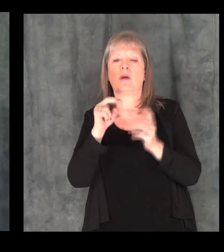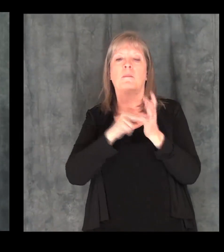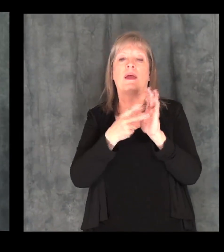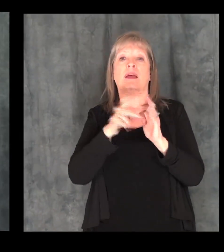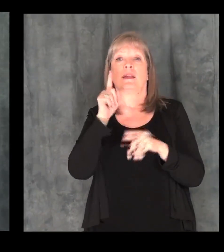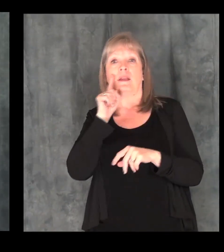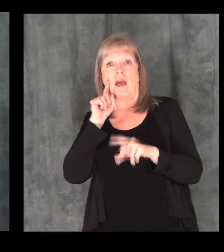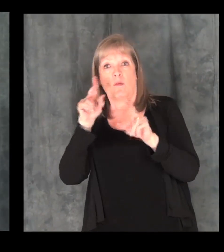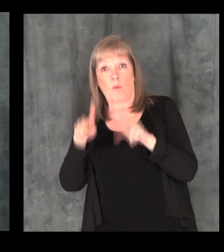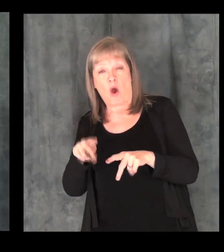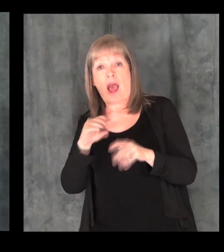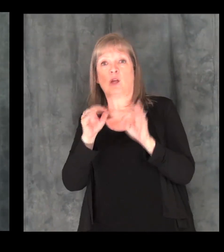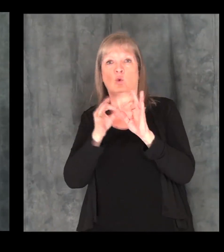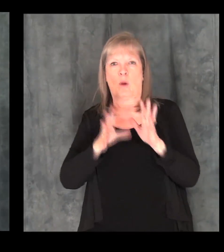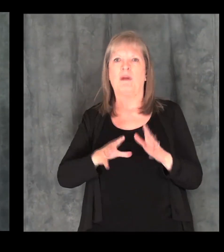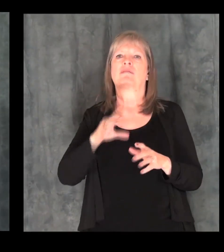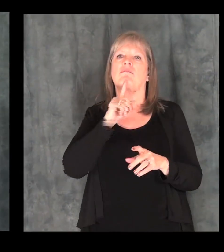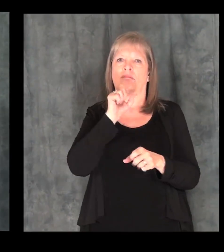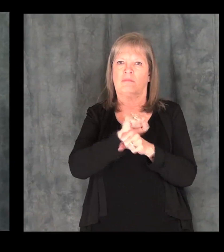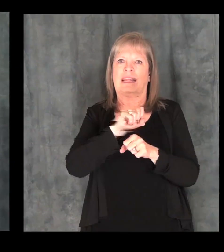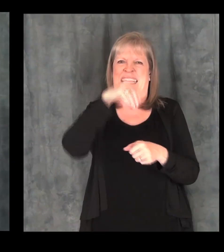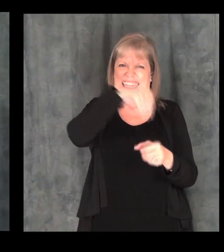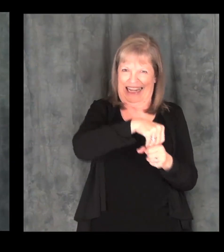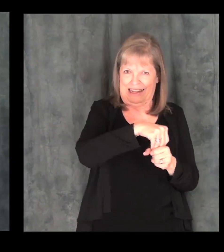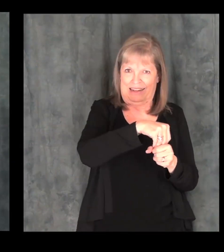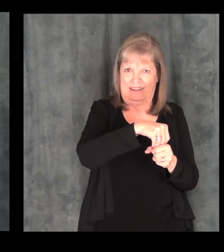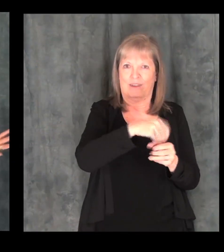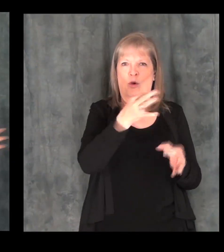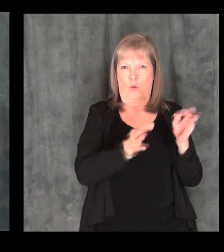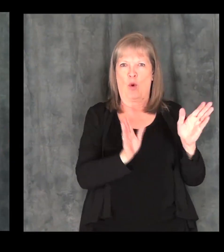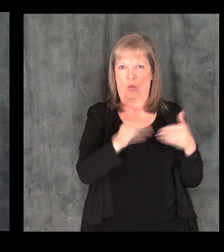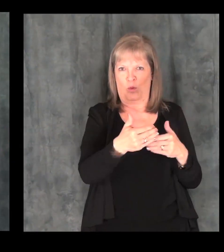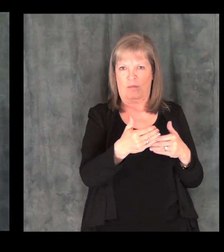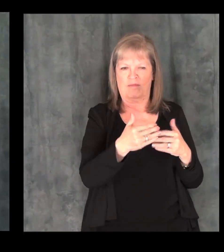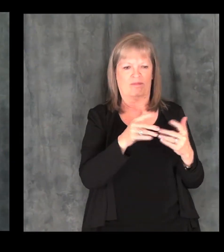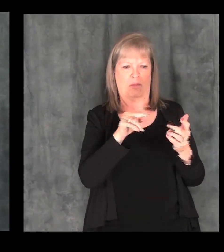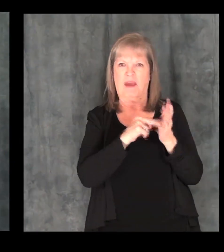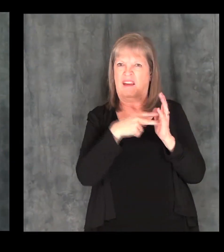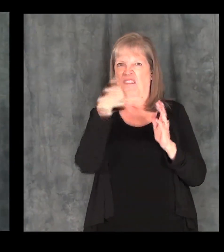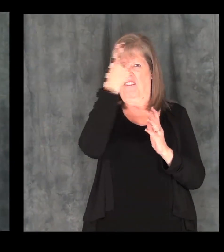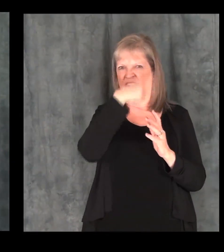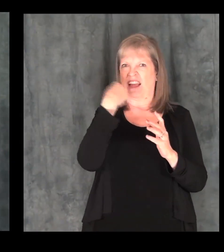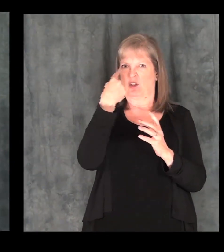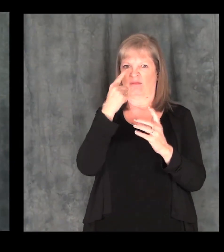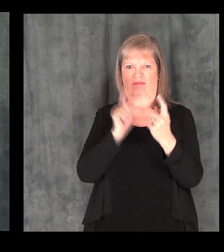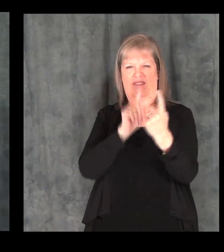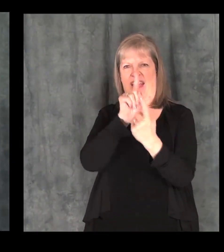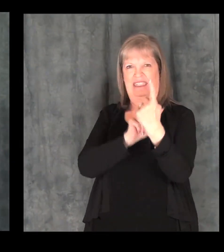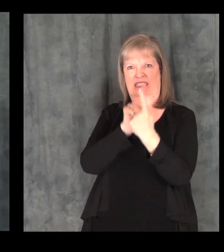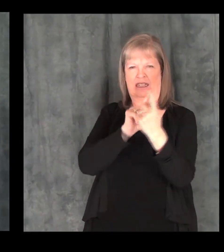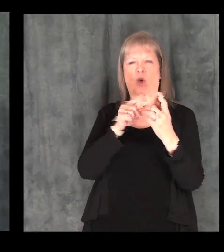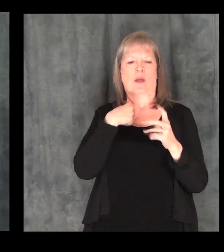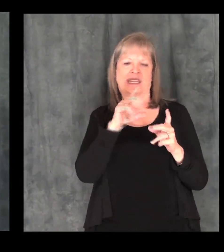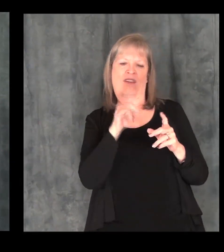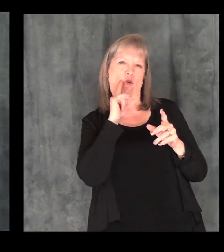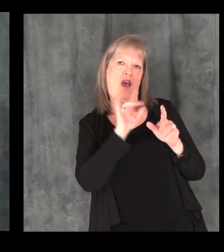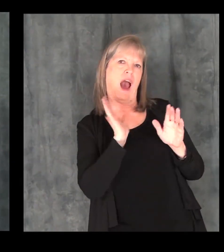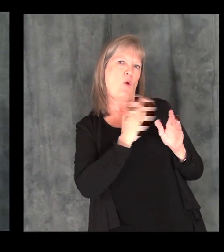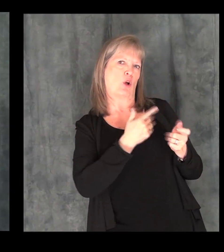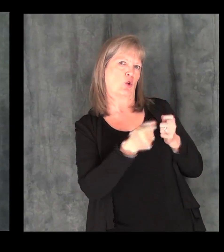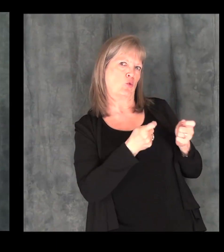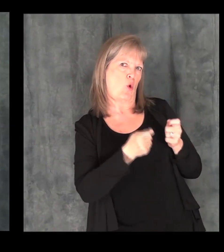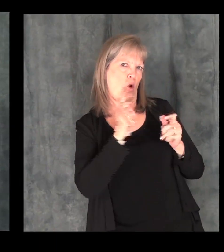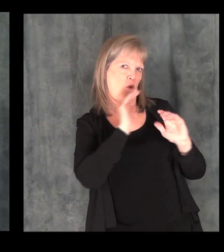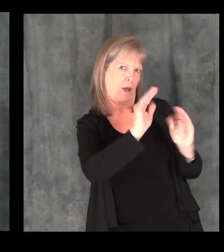the interpreter in the courtroom together, so that was the face-to-face. So we did that as a control so we could compare it. And we